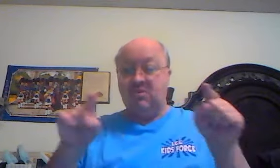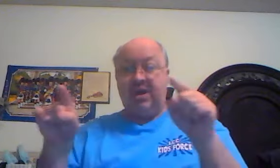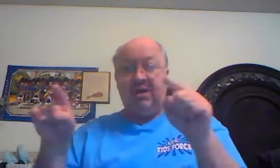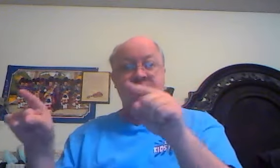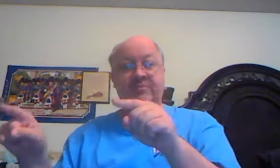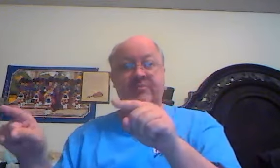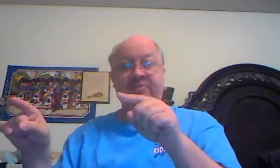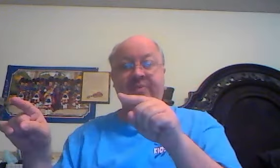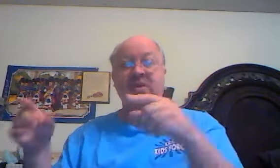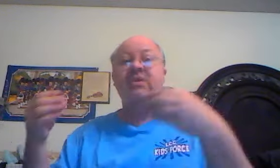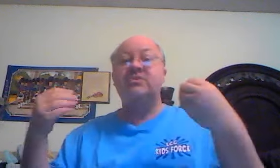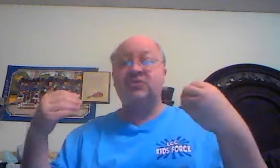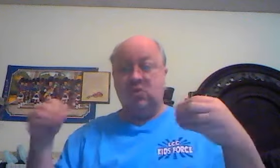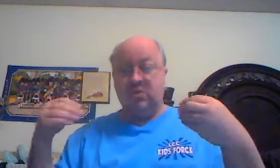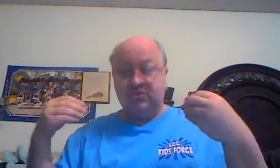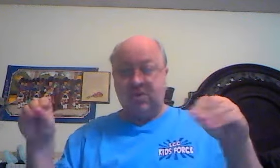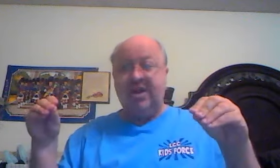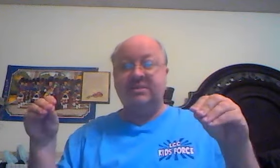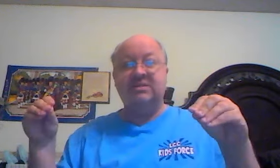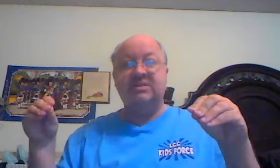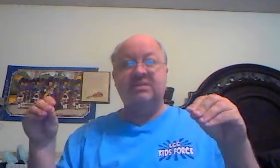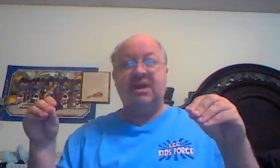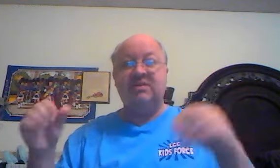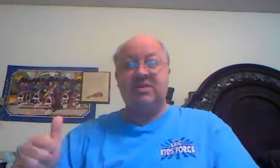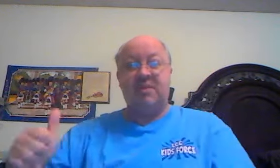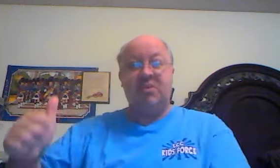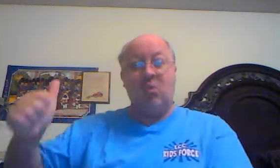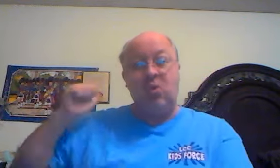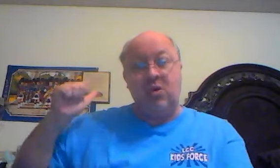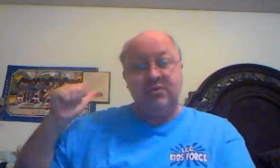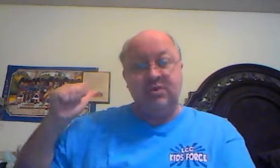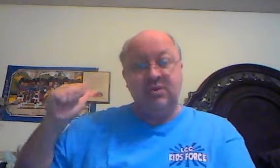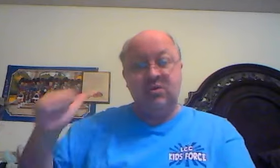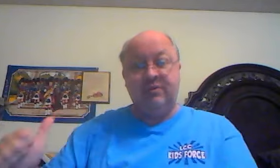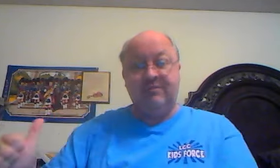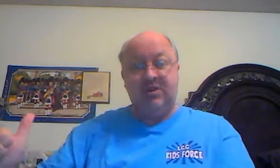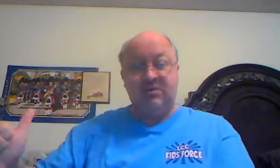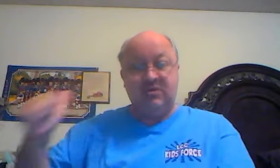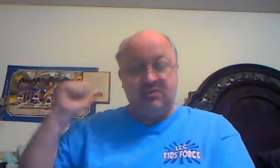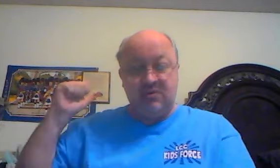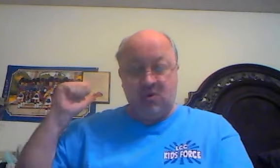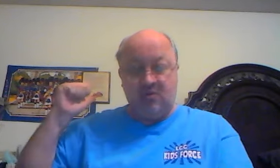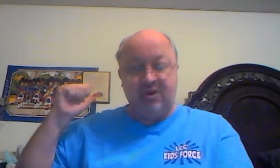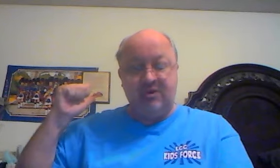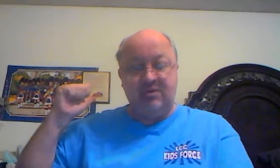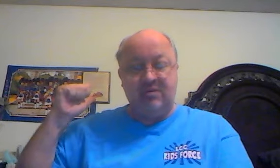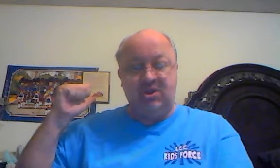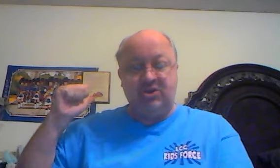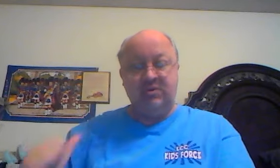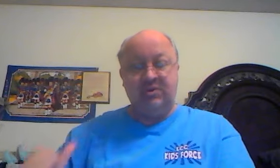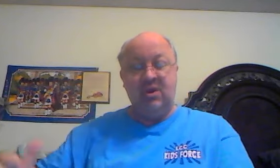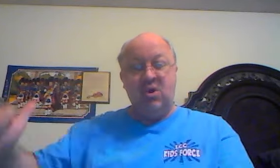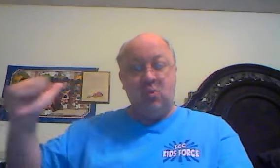there, store twice because it's a noun, this time won't or refuse. Throw it over your right shoulder.